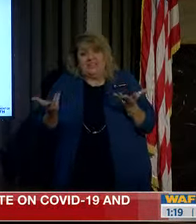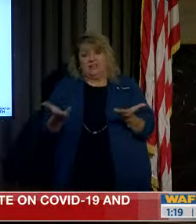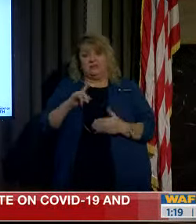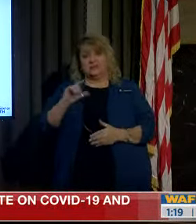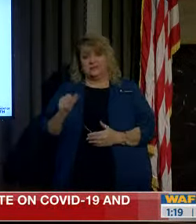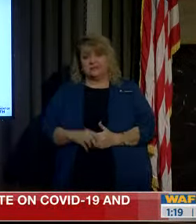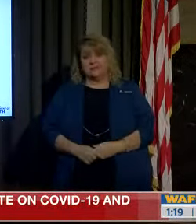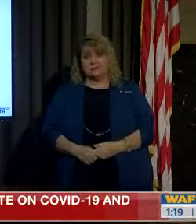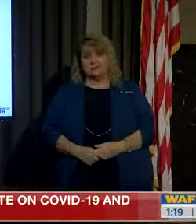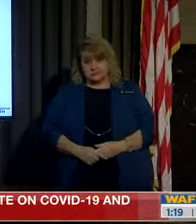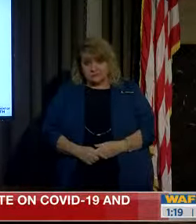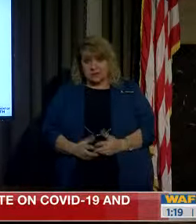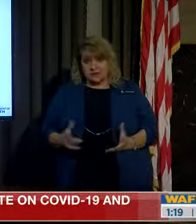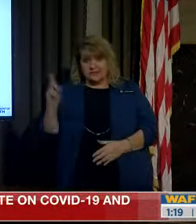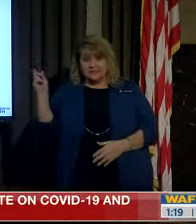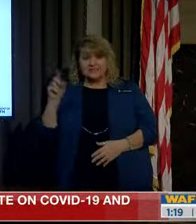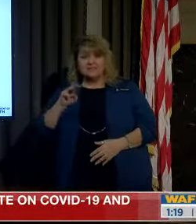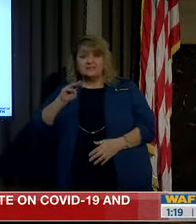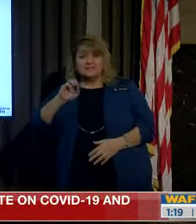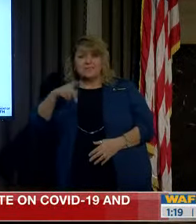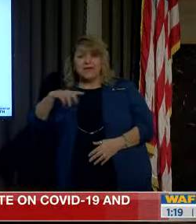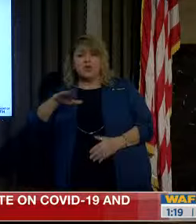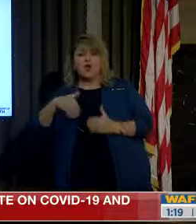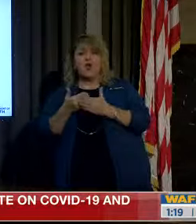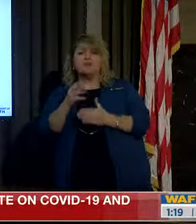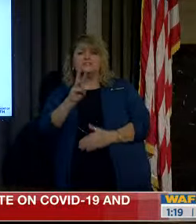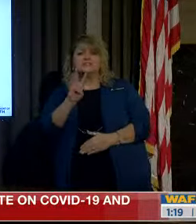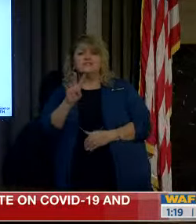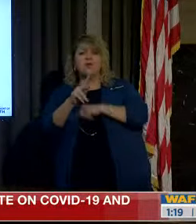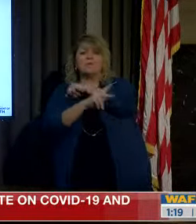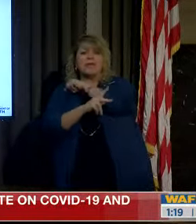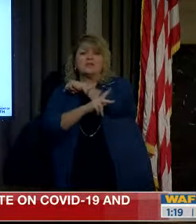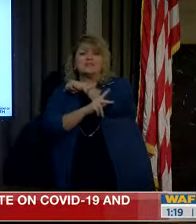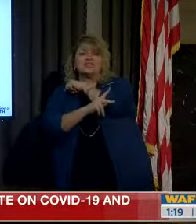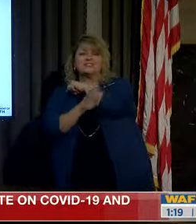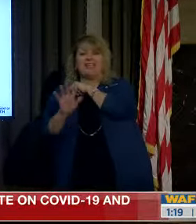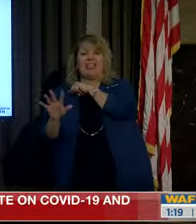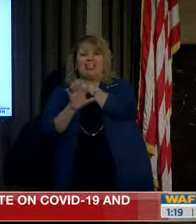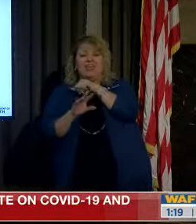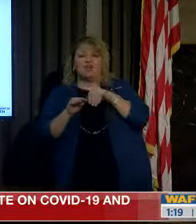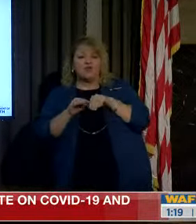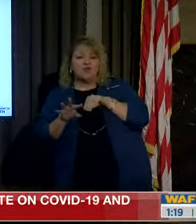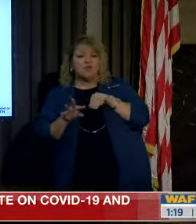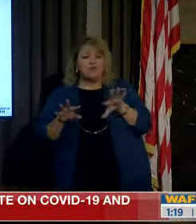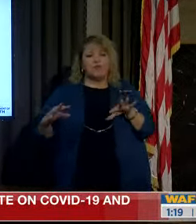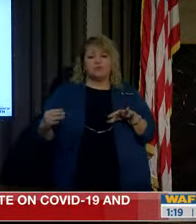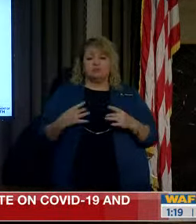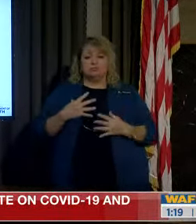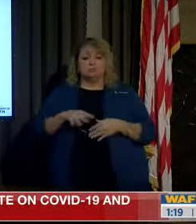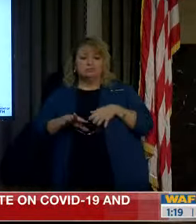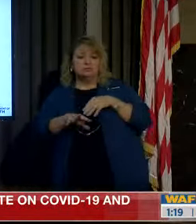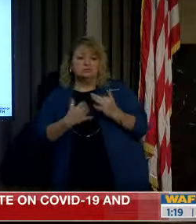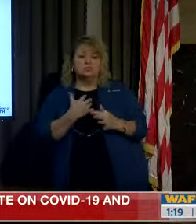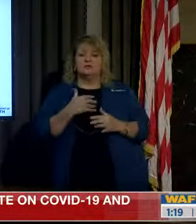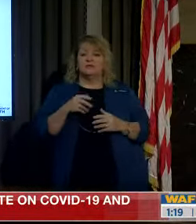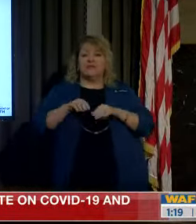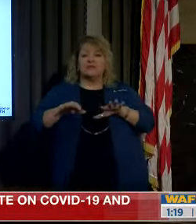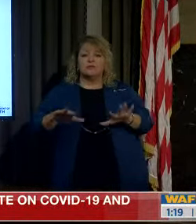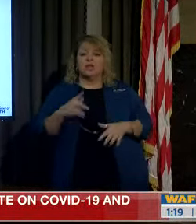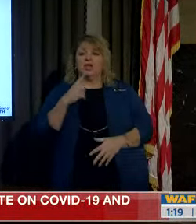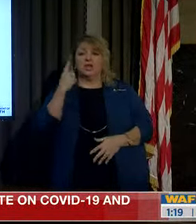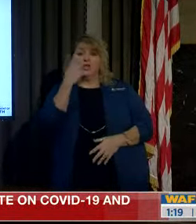This is actually a map of all 64 parishes and what their community transmission risk is, but you wouldn't know that because it just looks like one